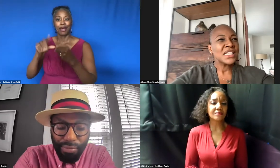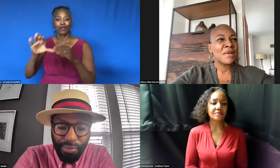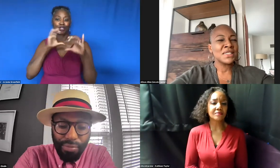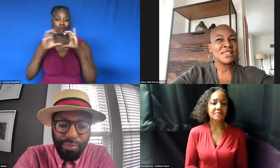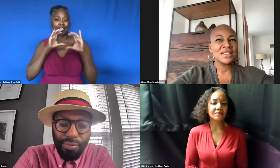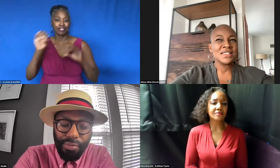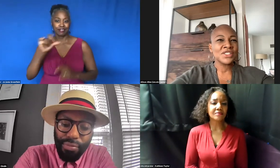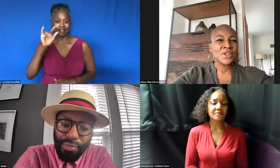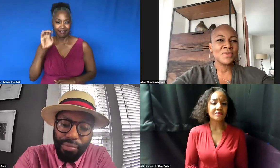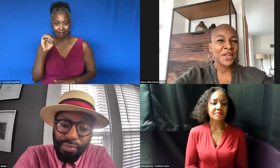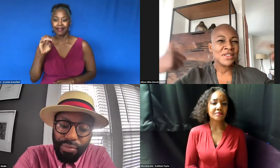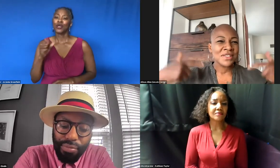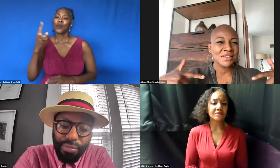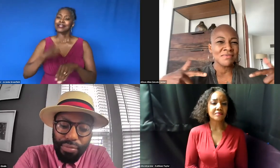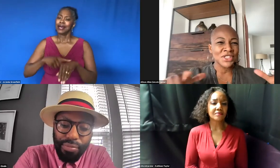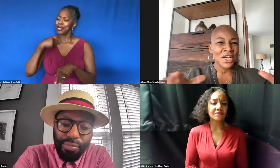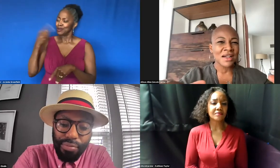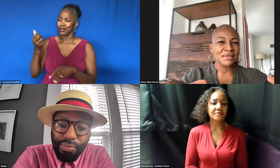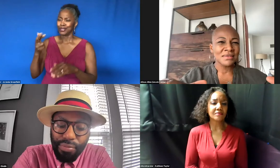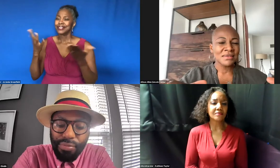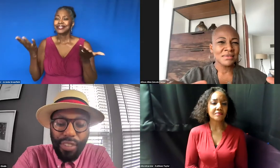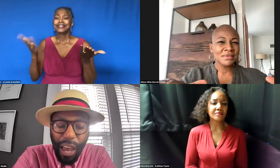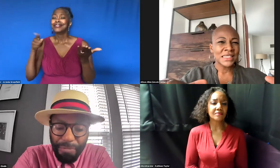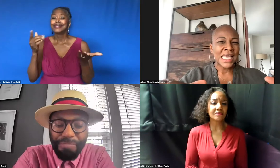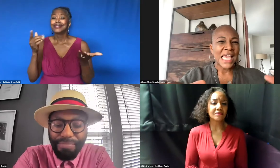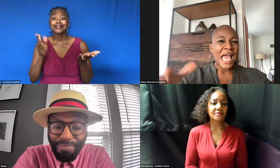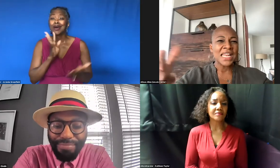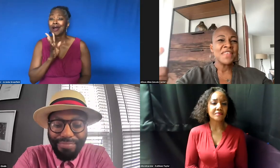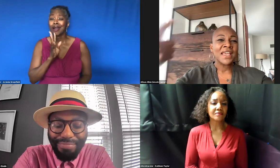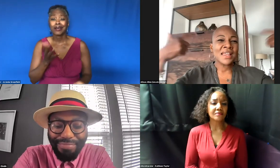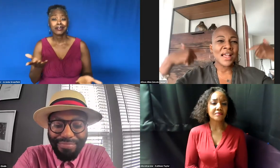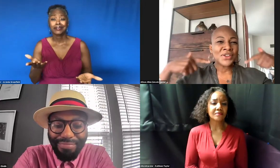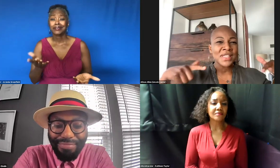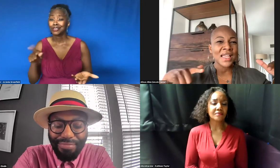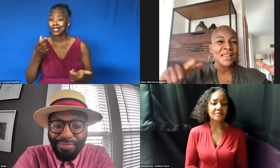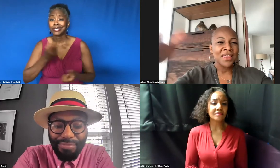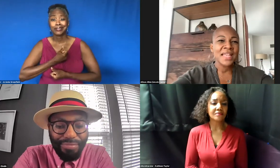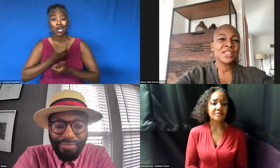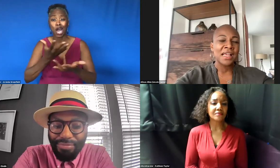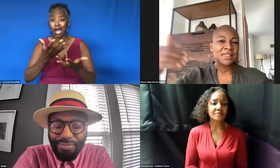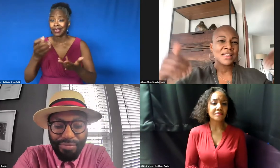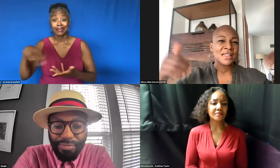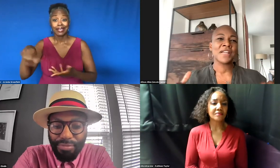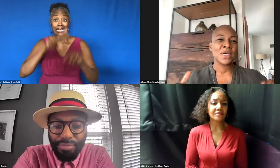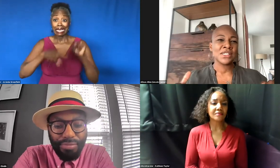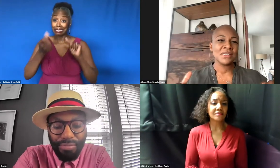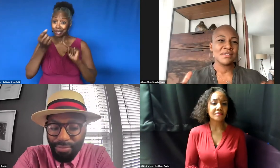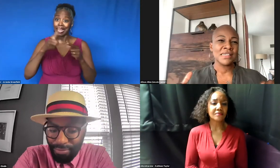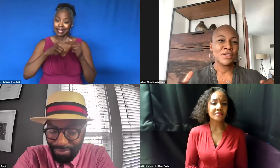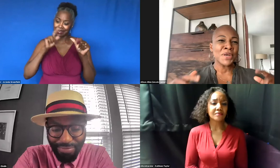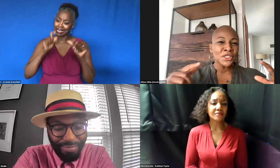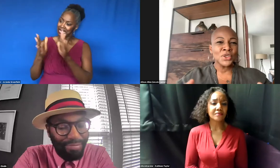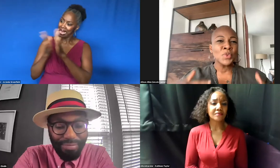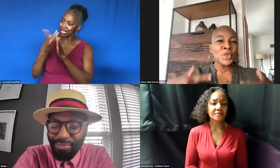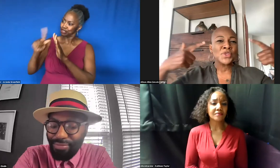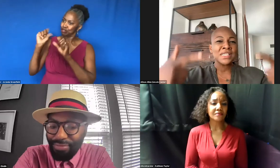so one time I just said to her, I said, why don't you just talk? Yeah. And if they can't understand, they should ask clarifying questions.